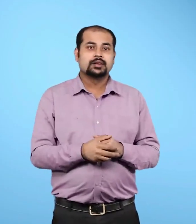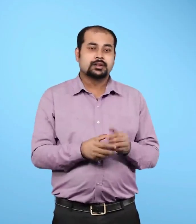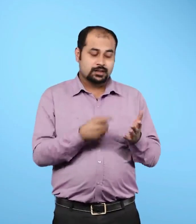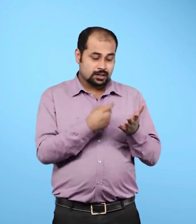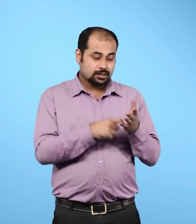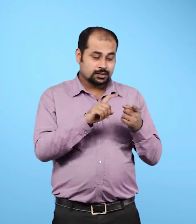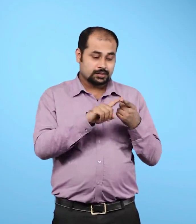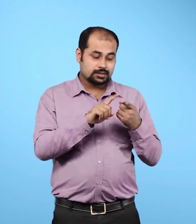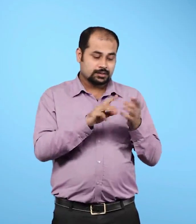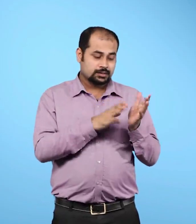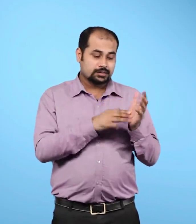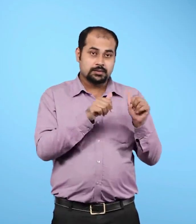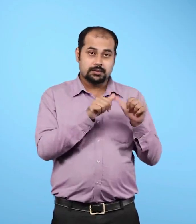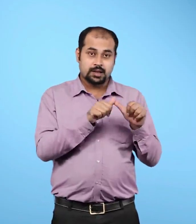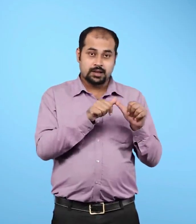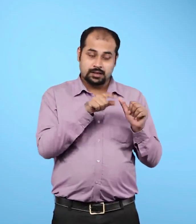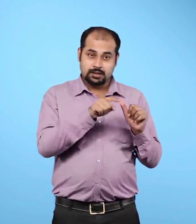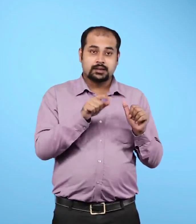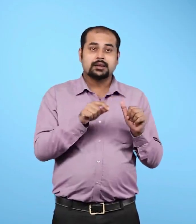and Rima has 17.